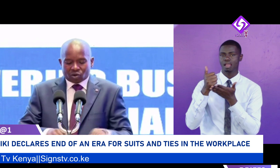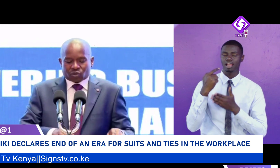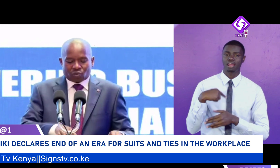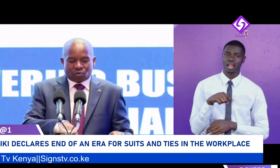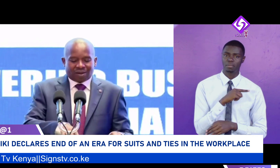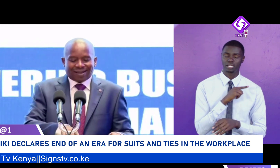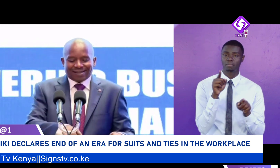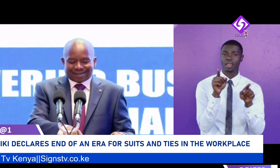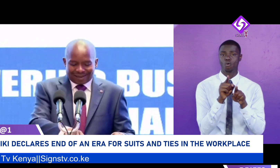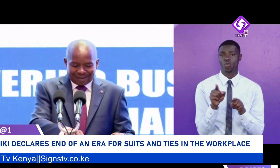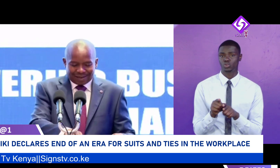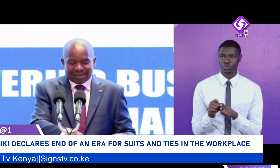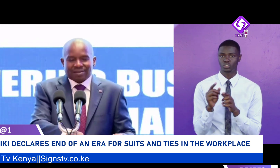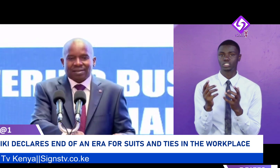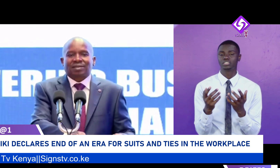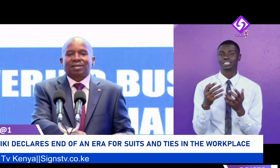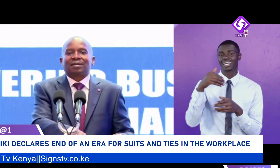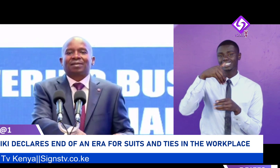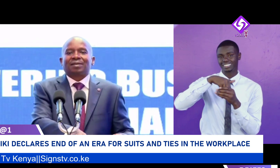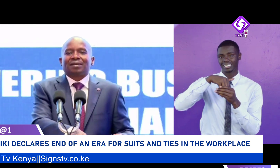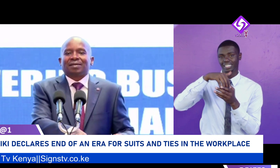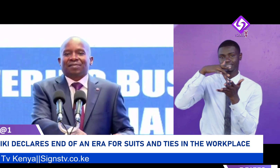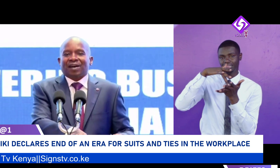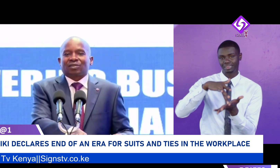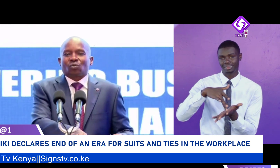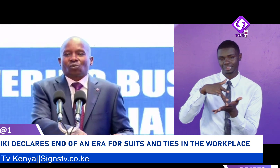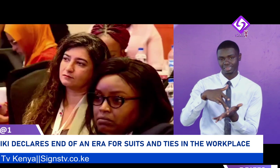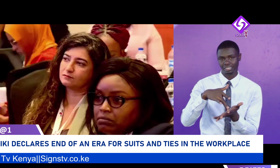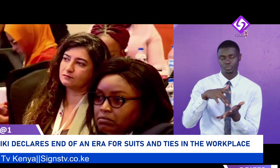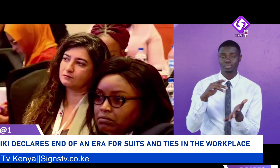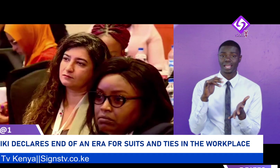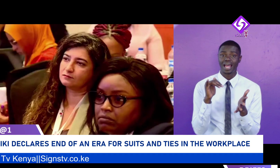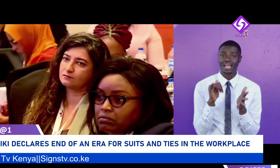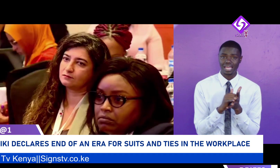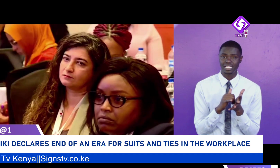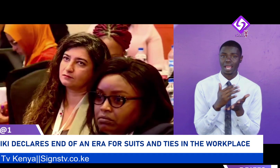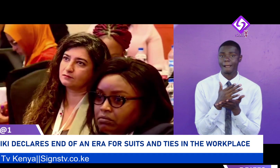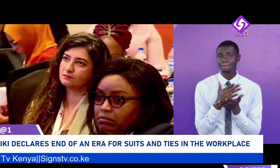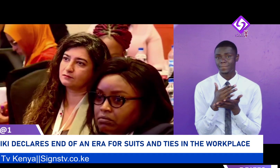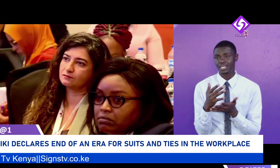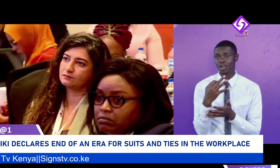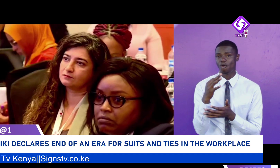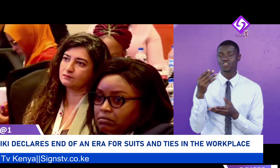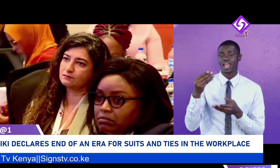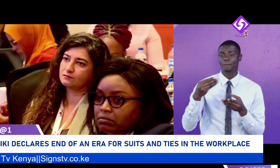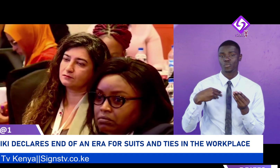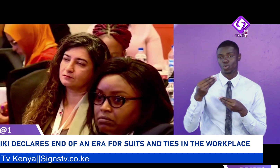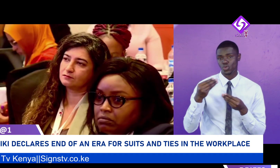also internally insisting that part of their procurement goes to young